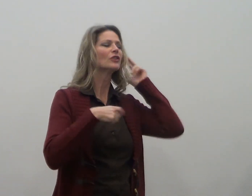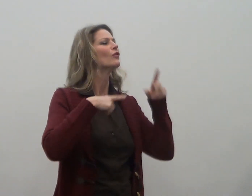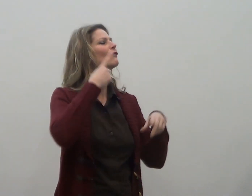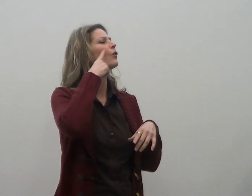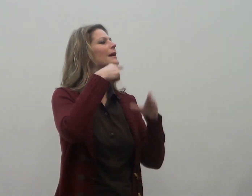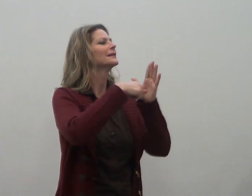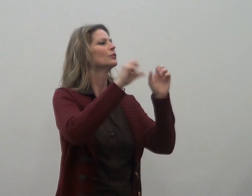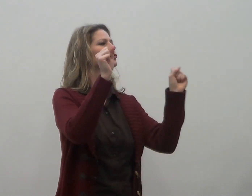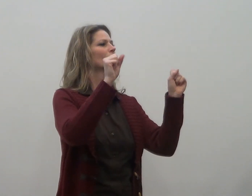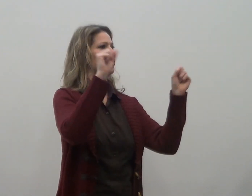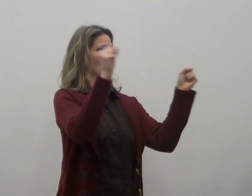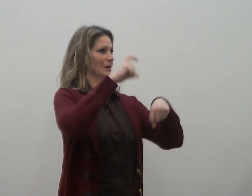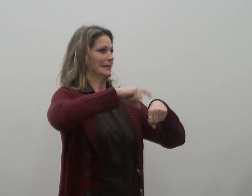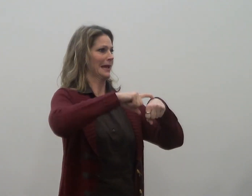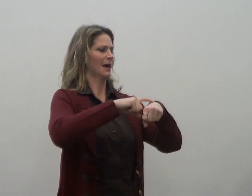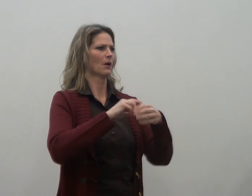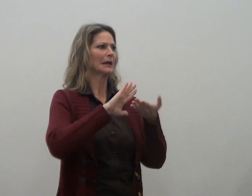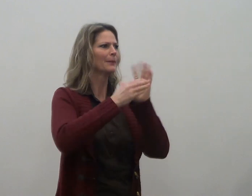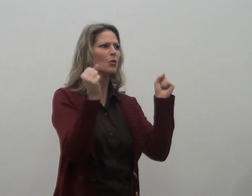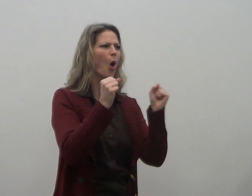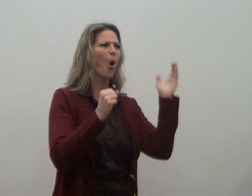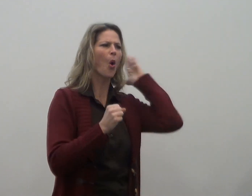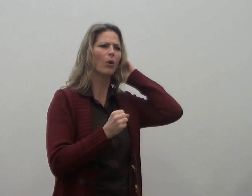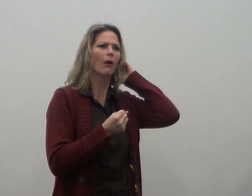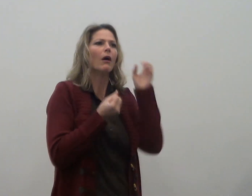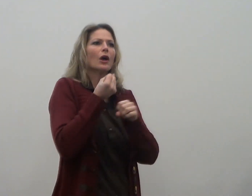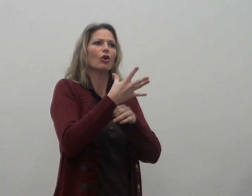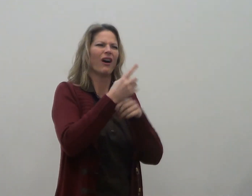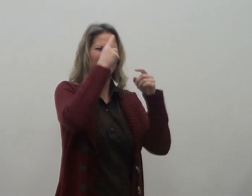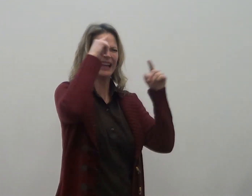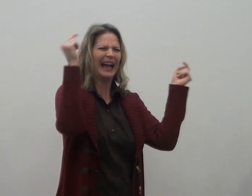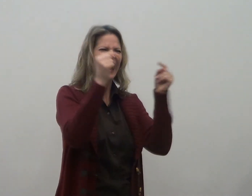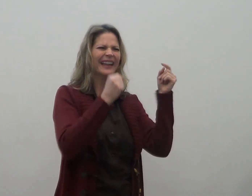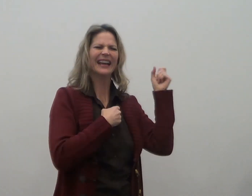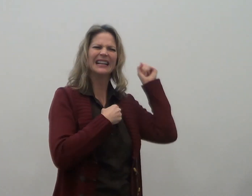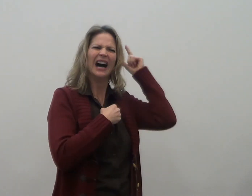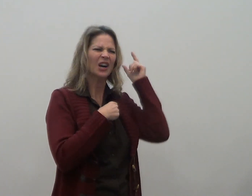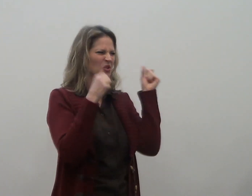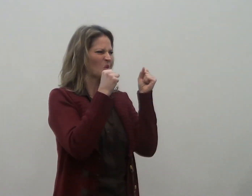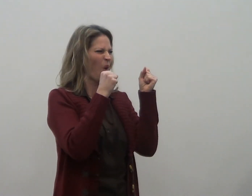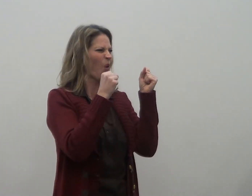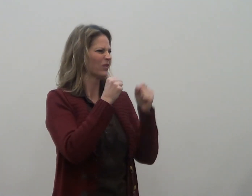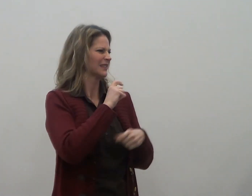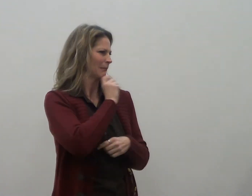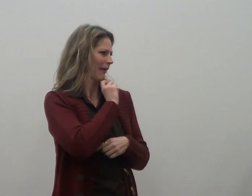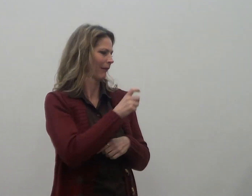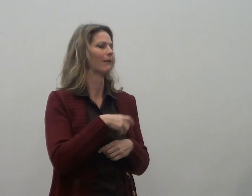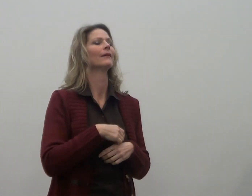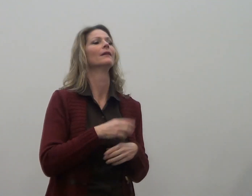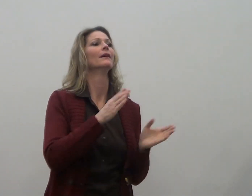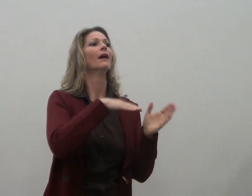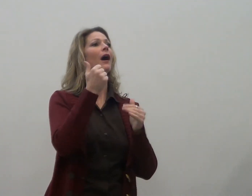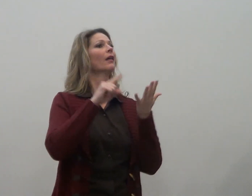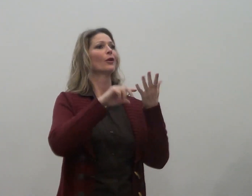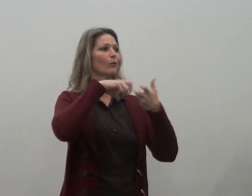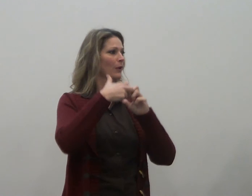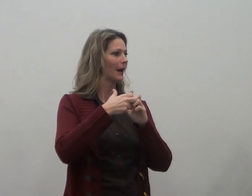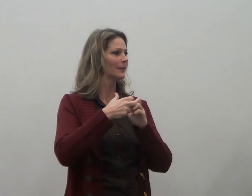really bad headaches. So I thought that was really interesting. Some more side effects are that it can actually damage your taste